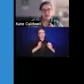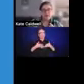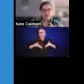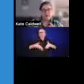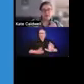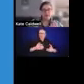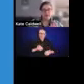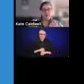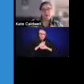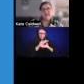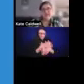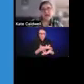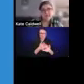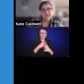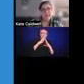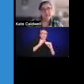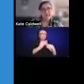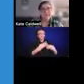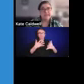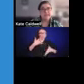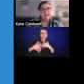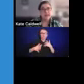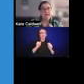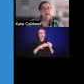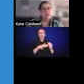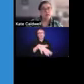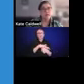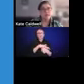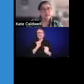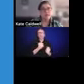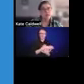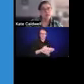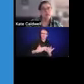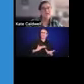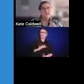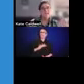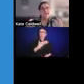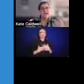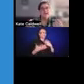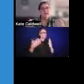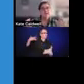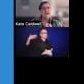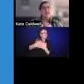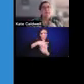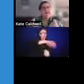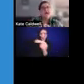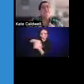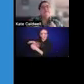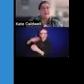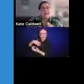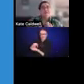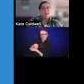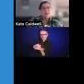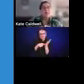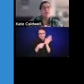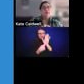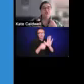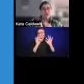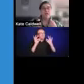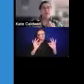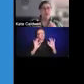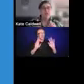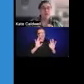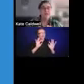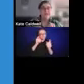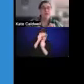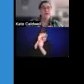and whose voices have been neglected and ignored for so long, to be able to have a space to